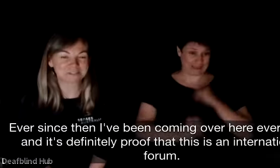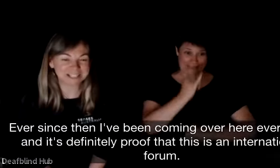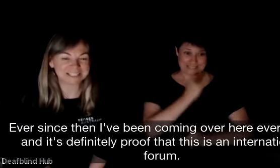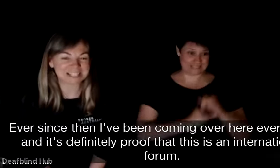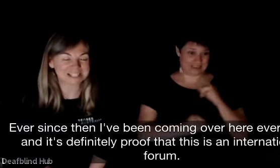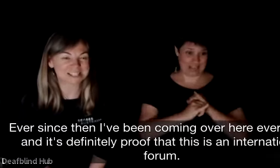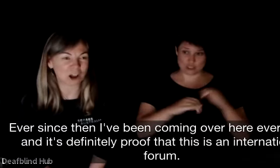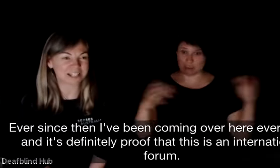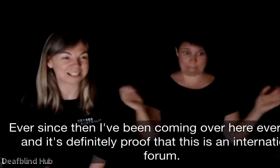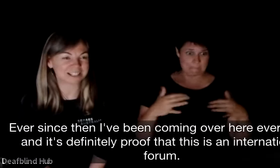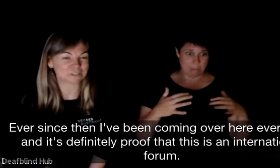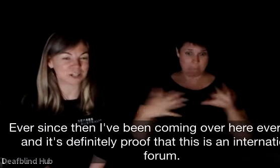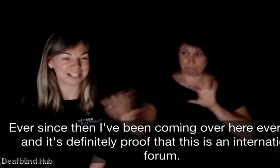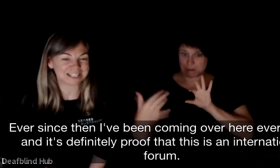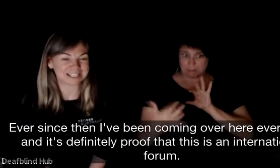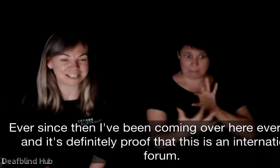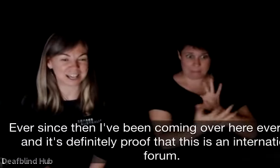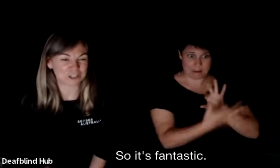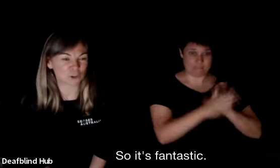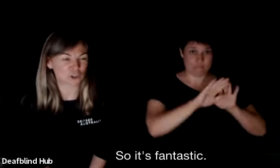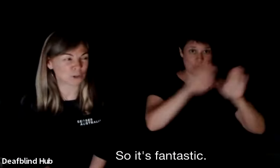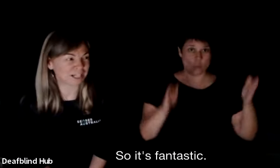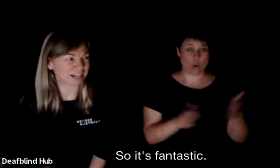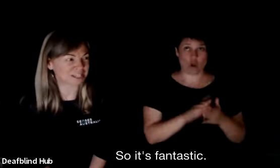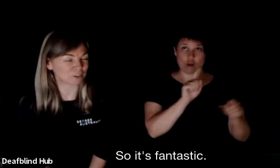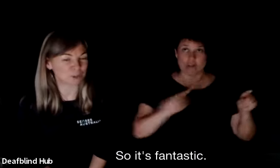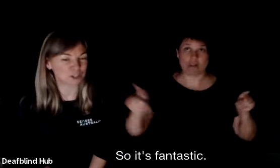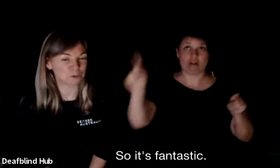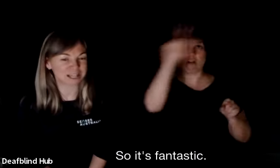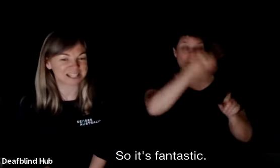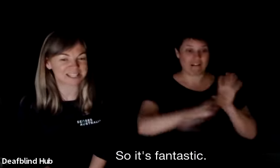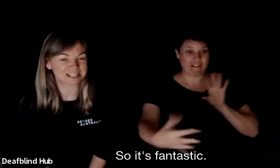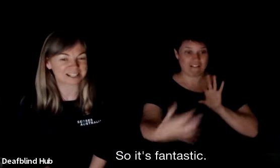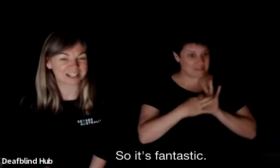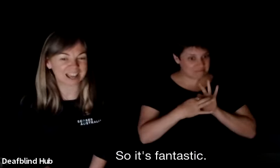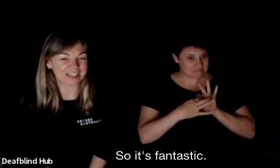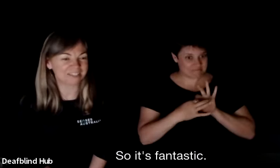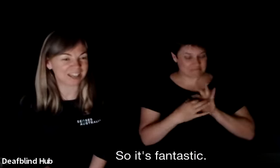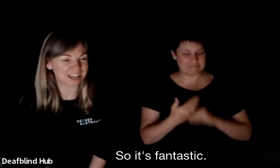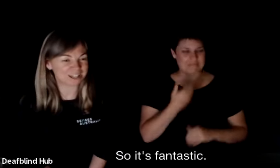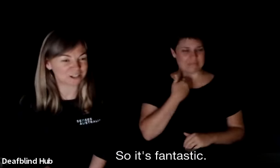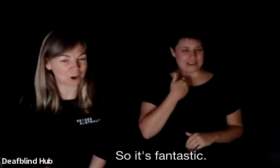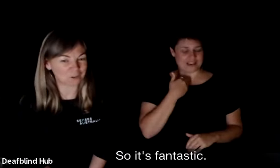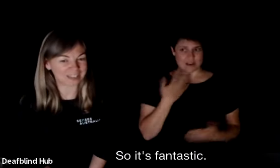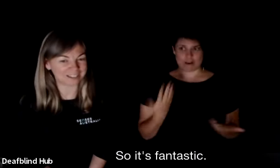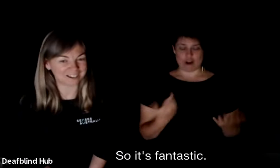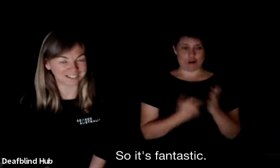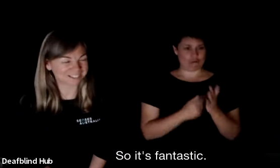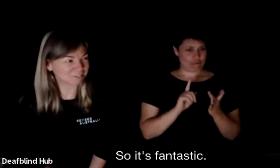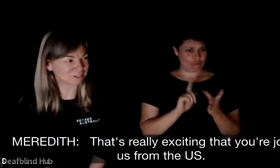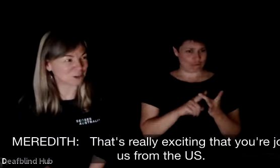That's really exciting, Ricky, that you're joining us from the US. And there you go,